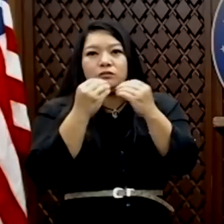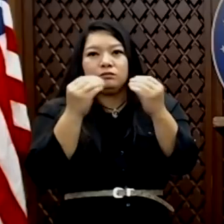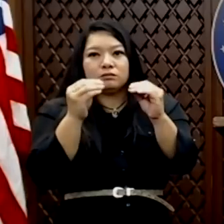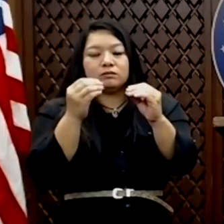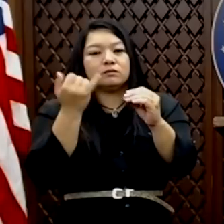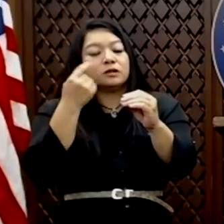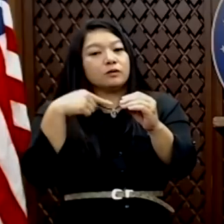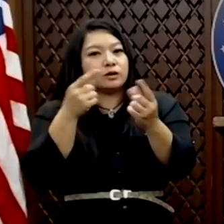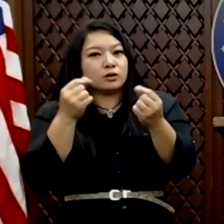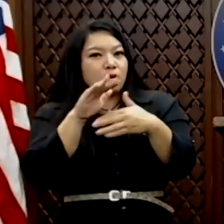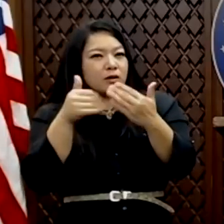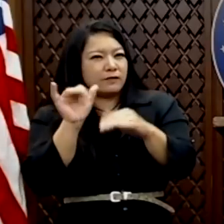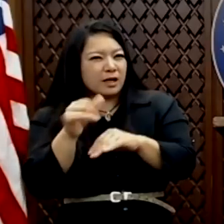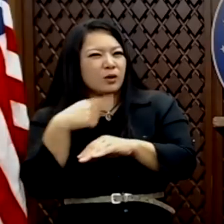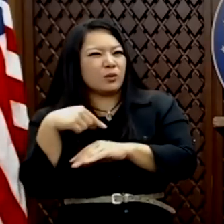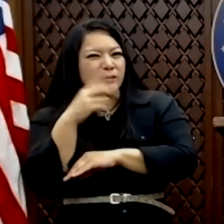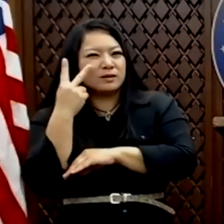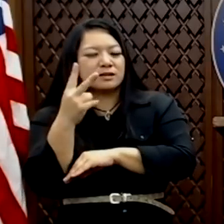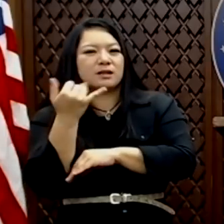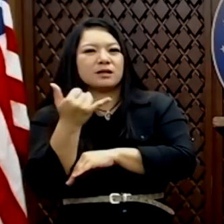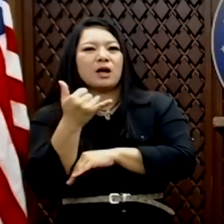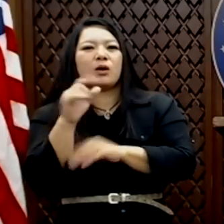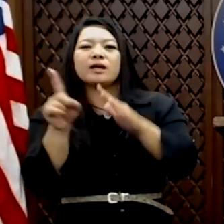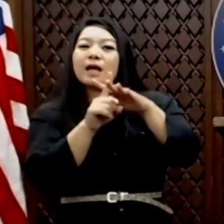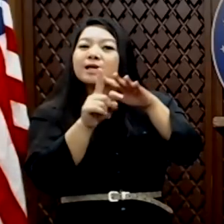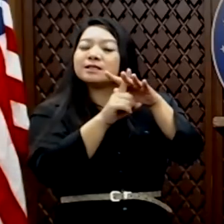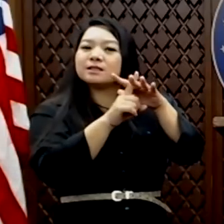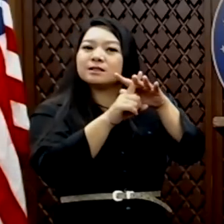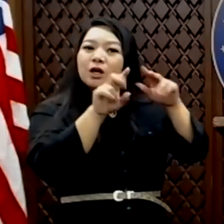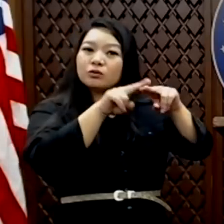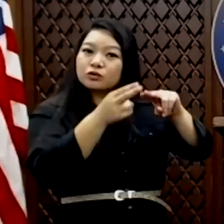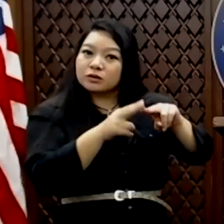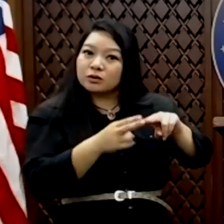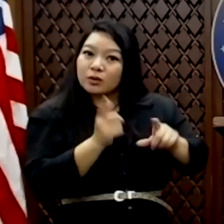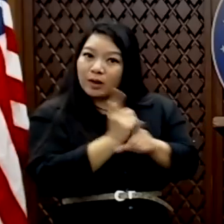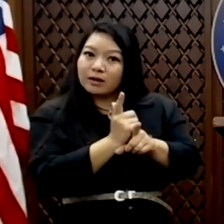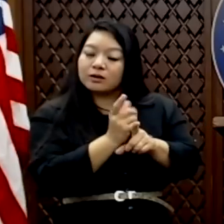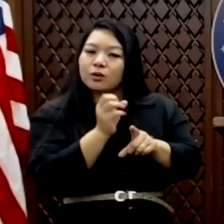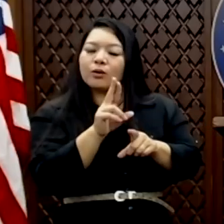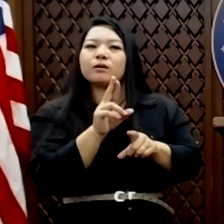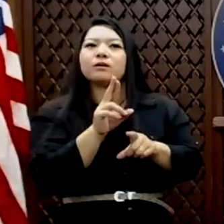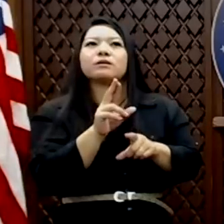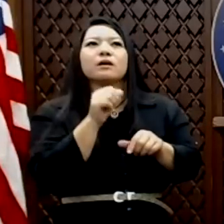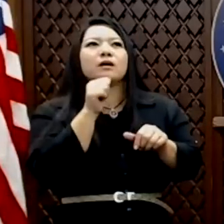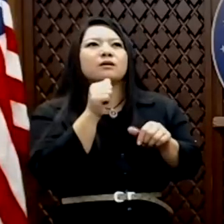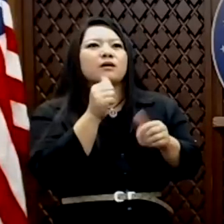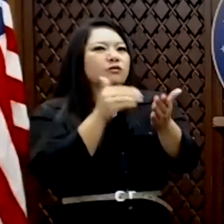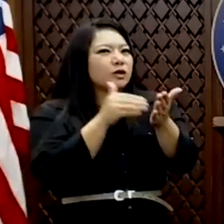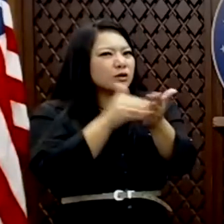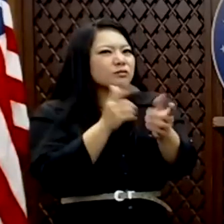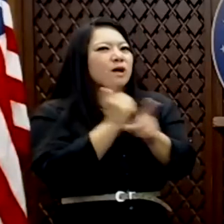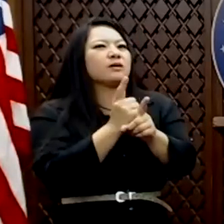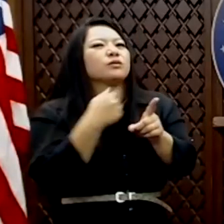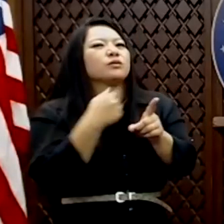do all of that, and we're seeing that the cases are going down, right? Or they're not as frequent, and